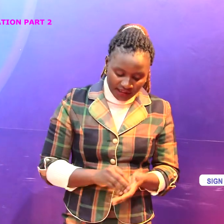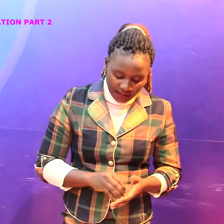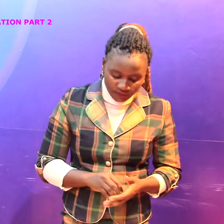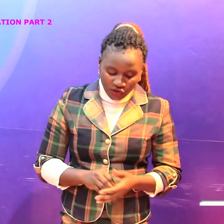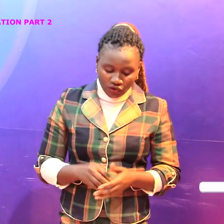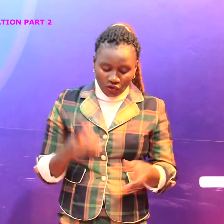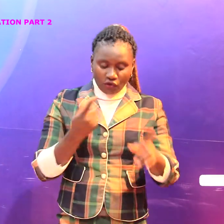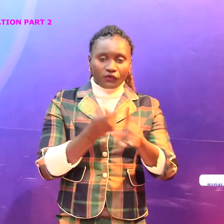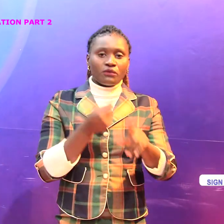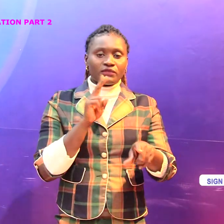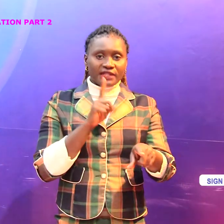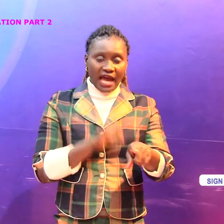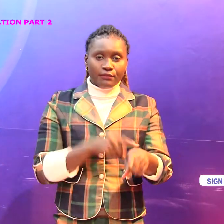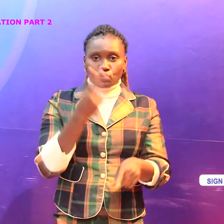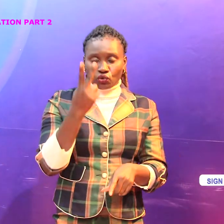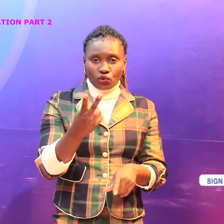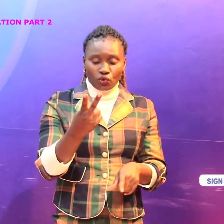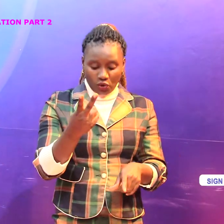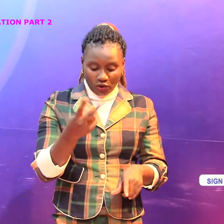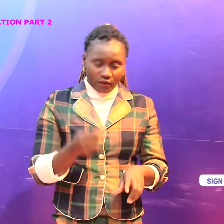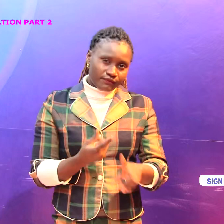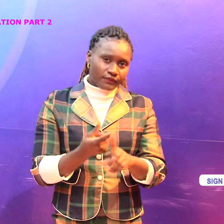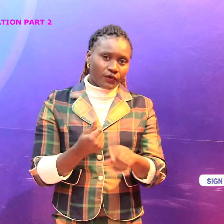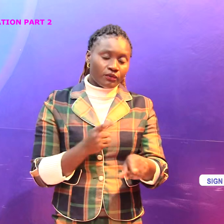time. So from time to